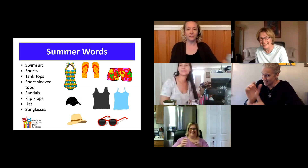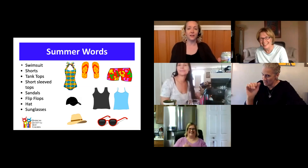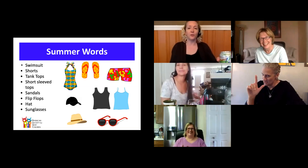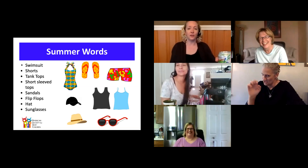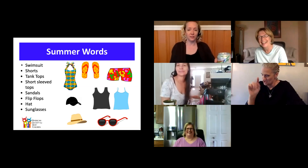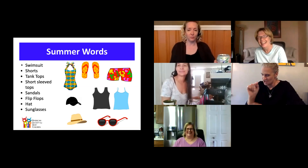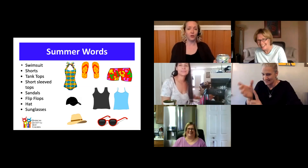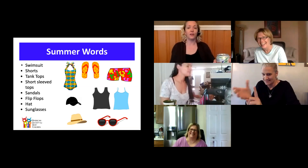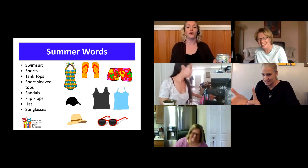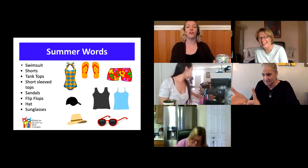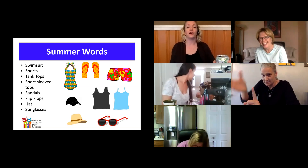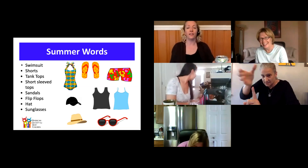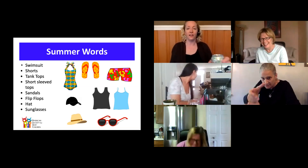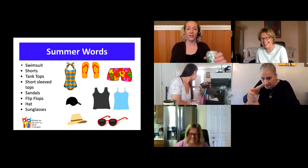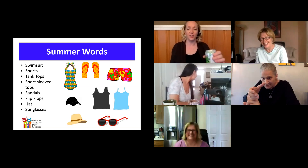you go.